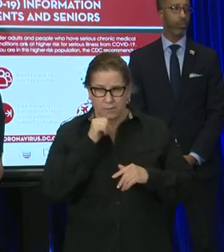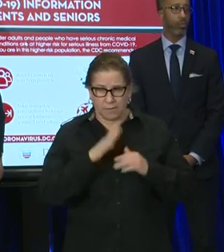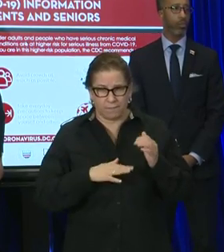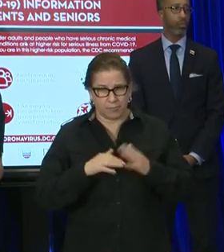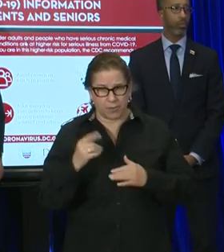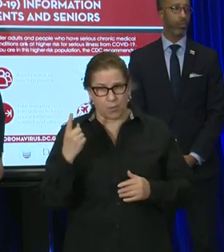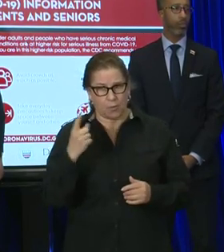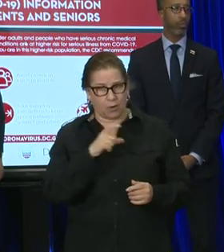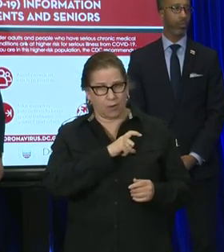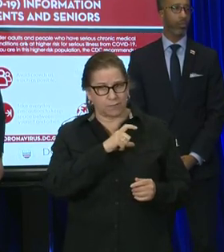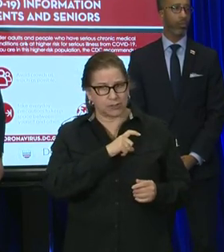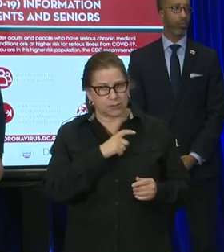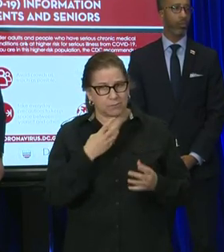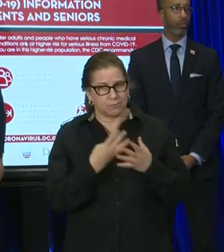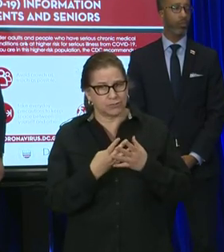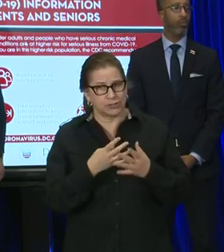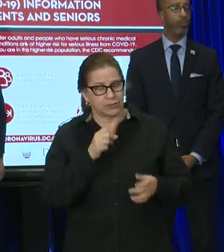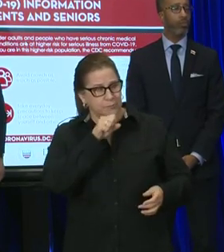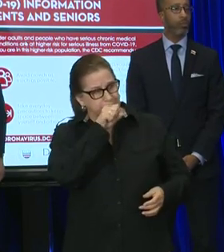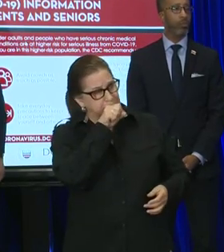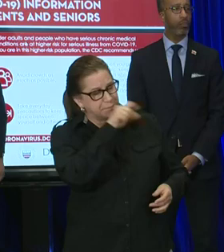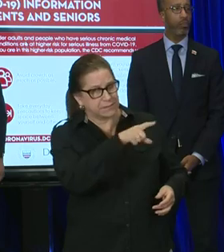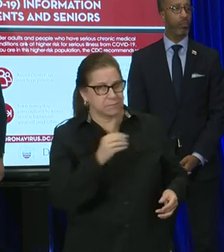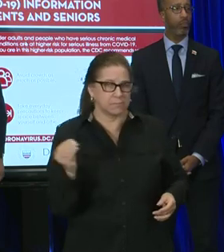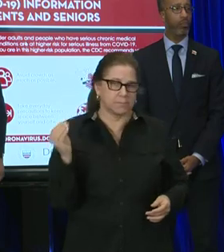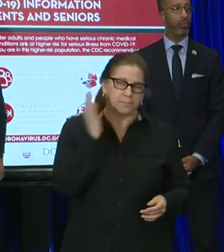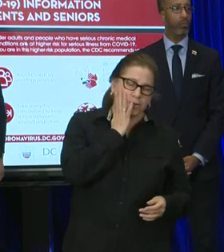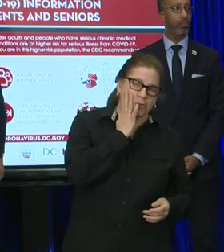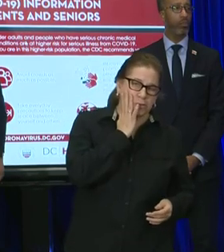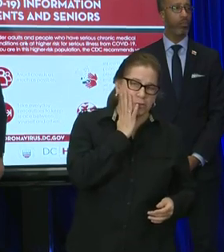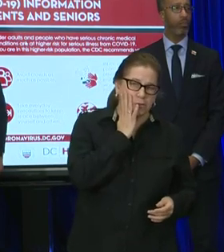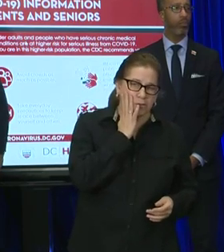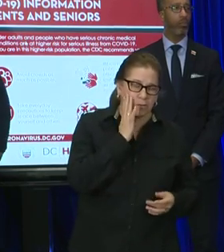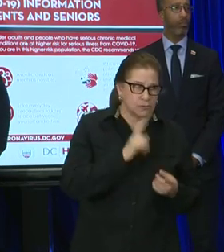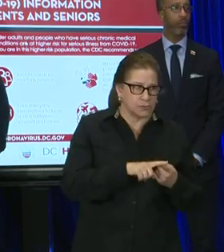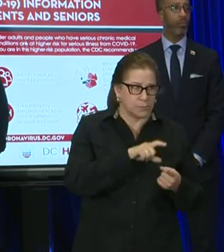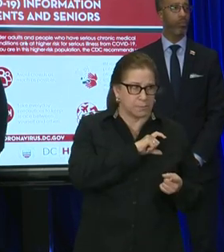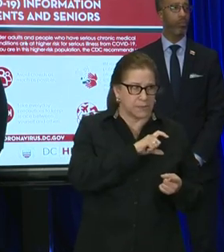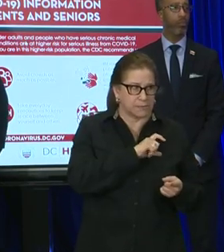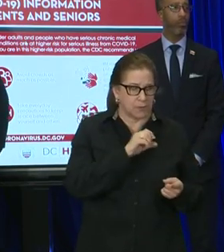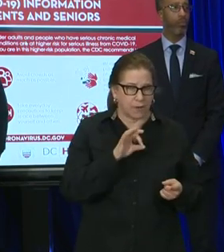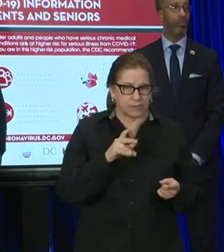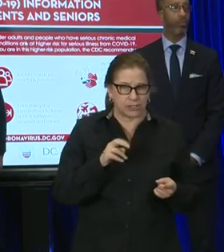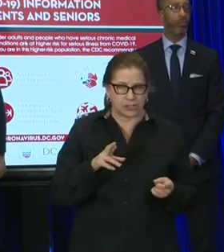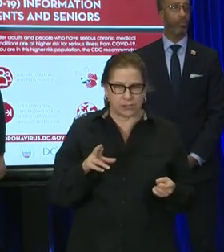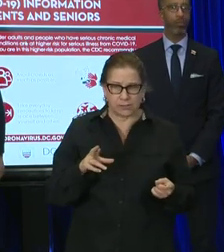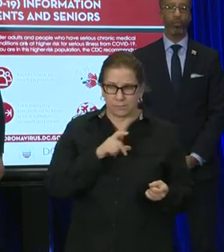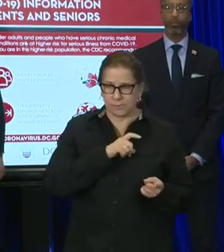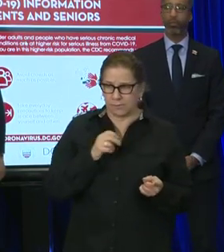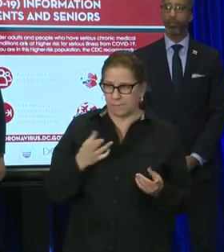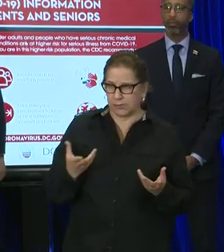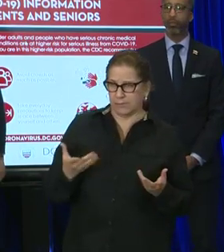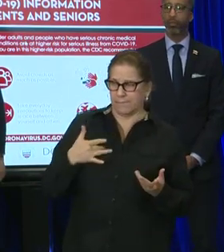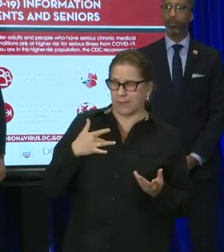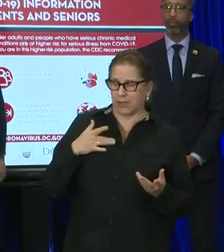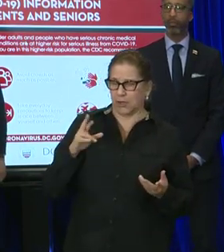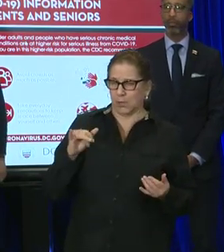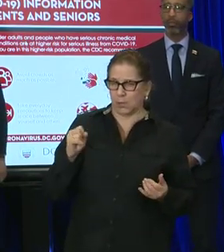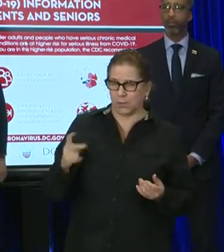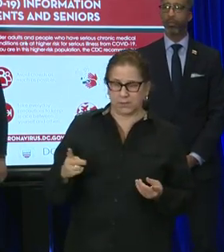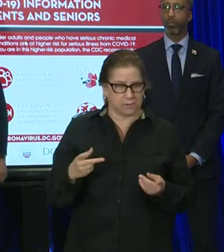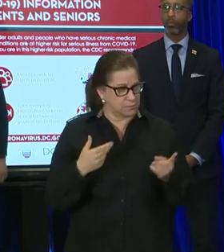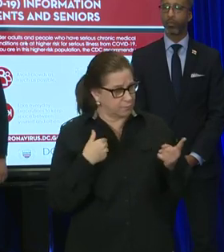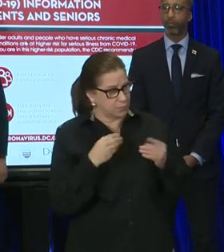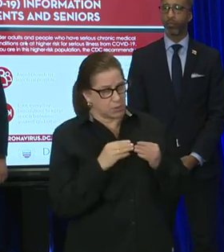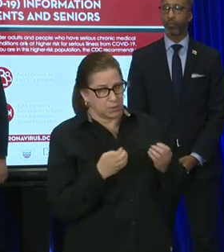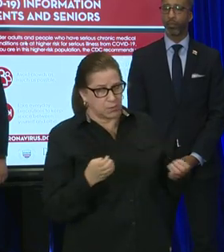wondering what your response is to that, and if the DOC has more protective equipment available. I'm actually not familiar